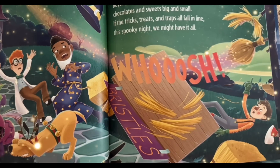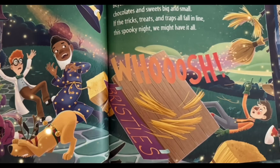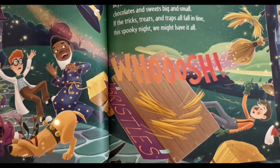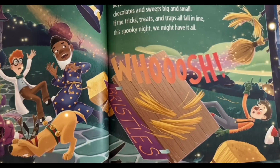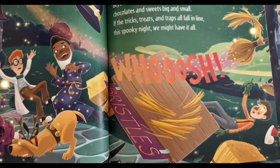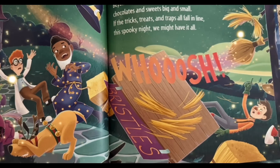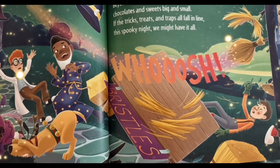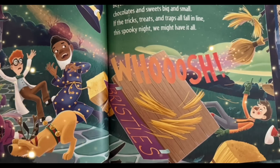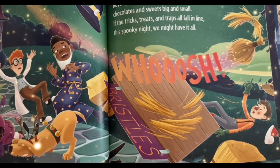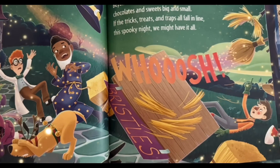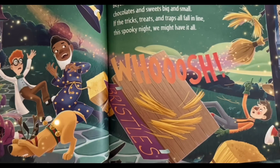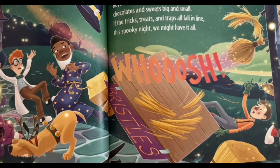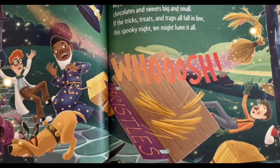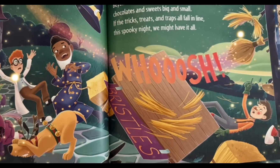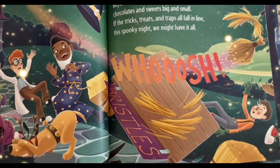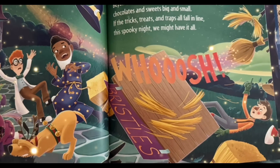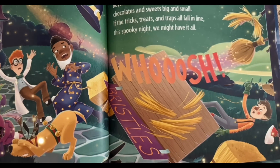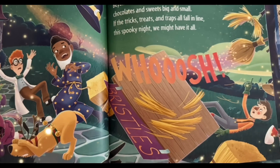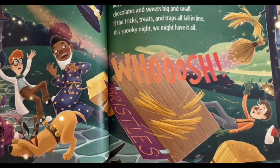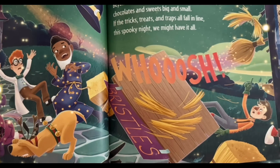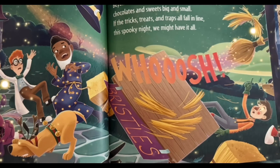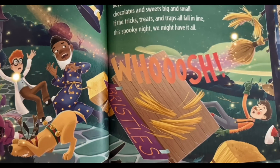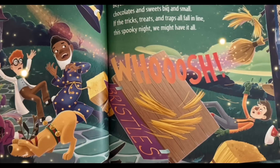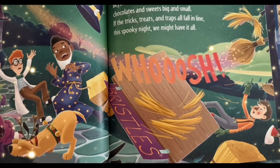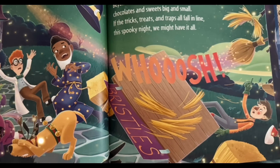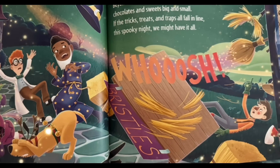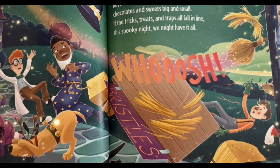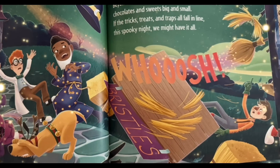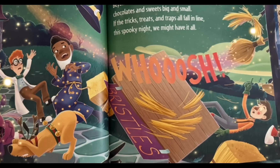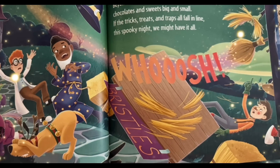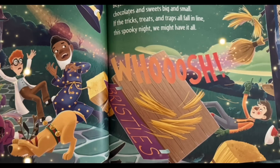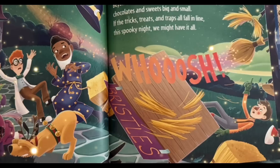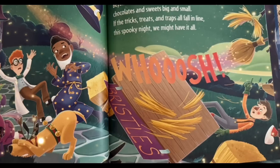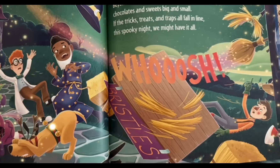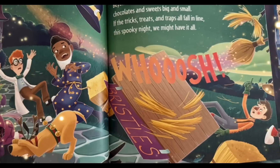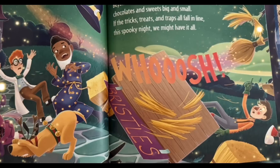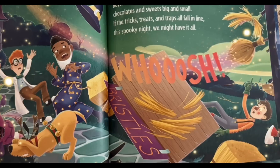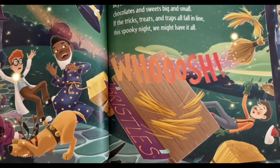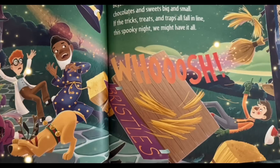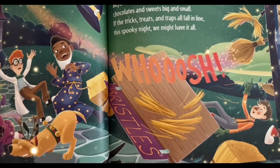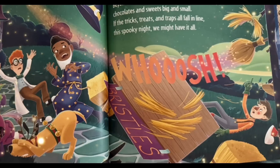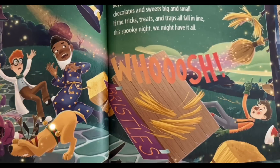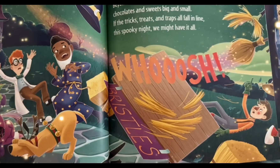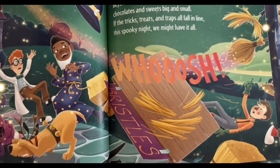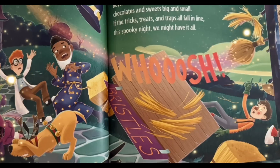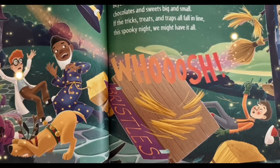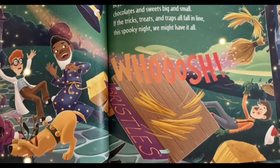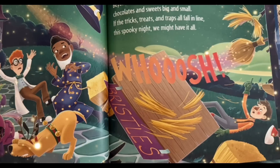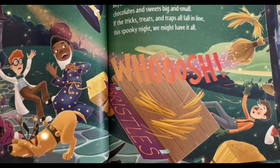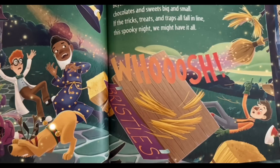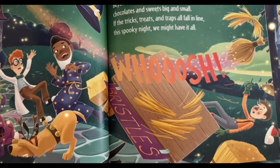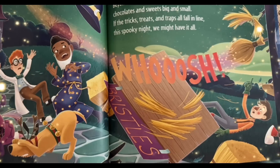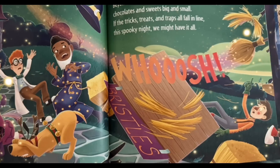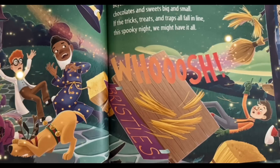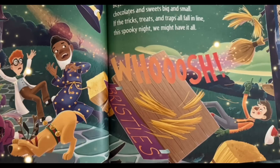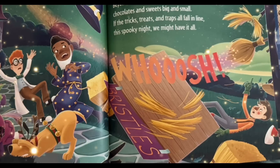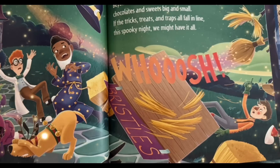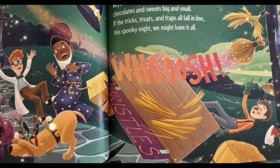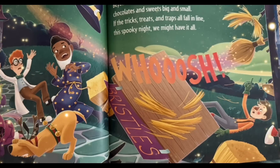Beyond catching the witch, there's candy to get. Chocolates and sweets, big and small. If